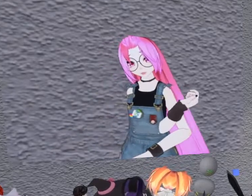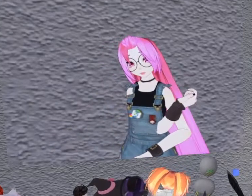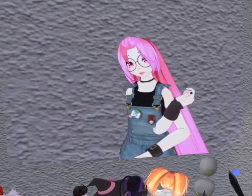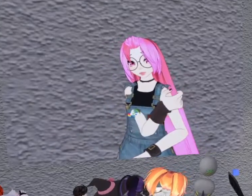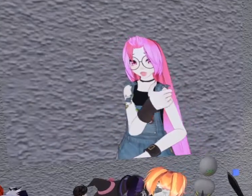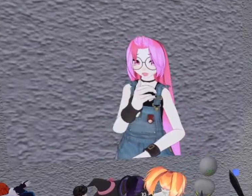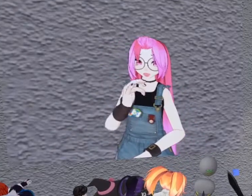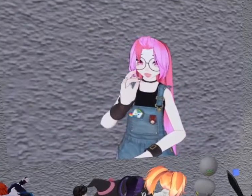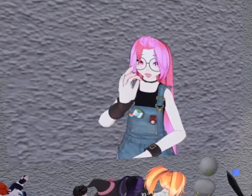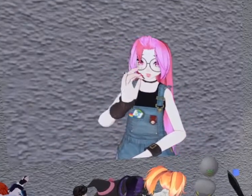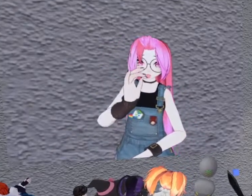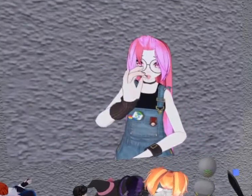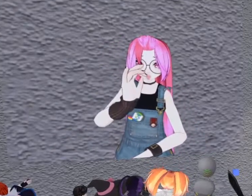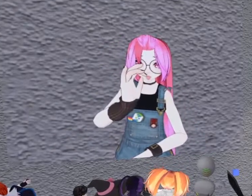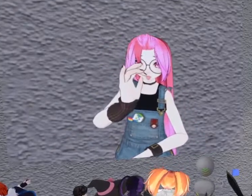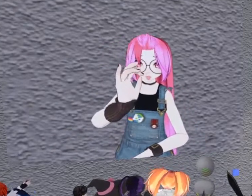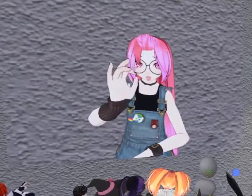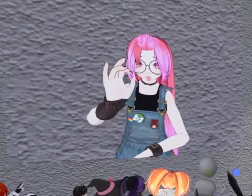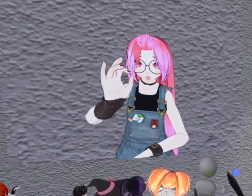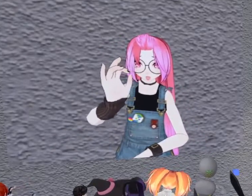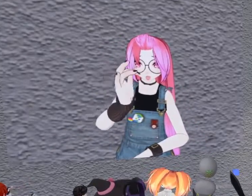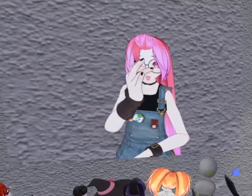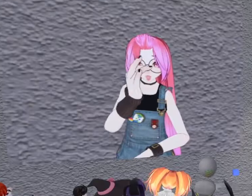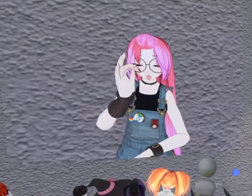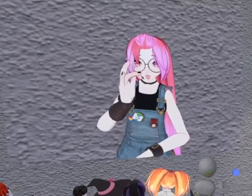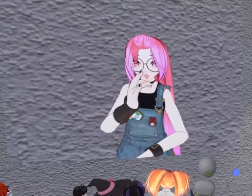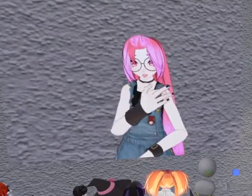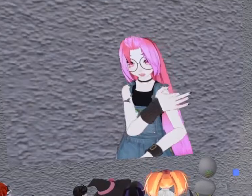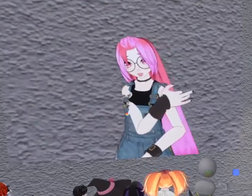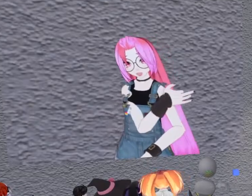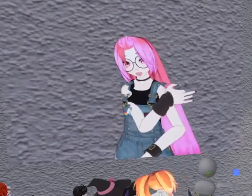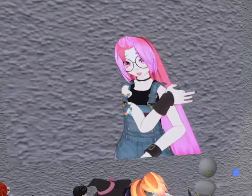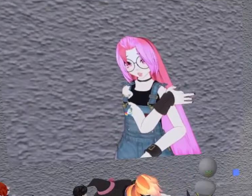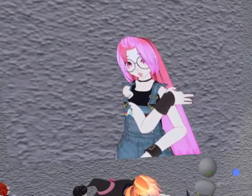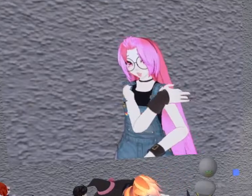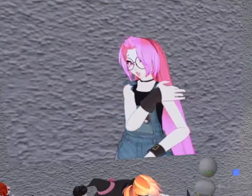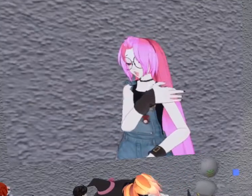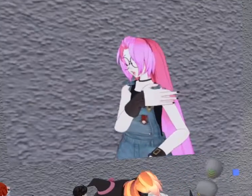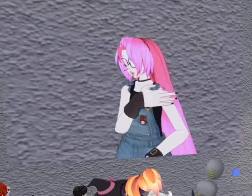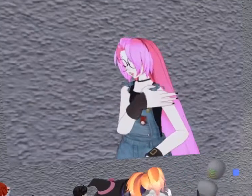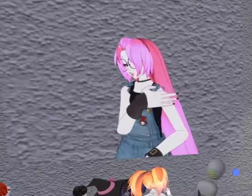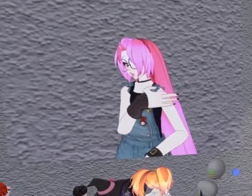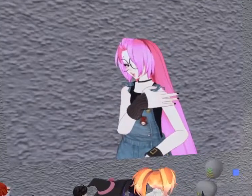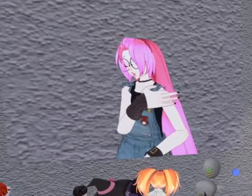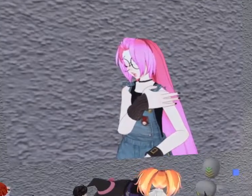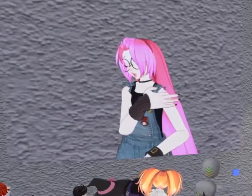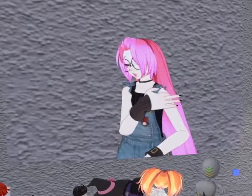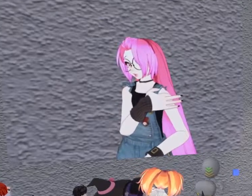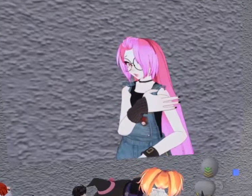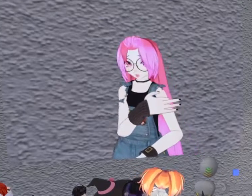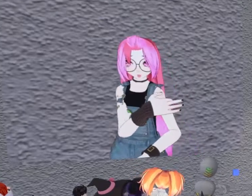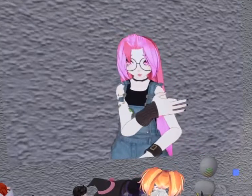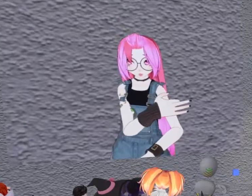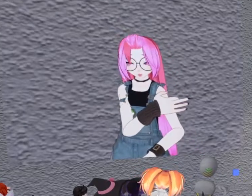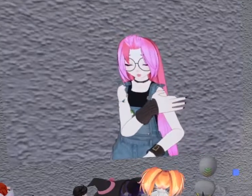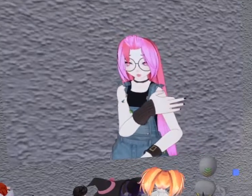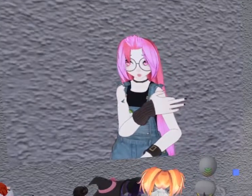All right. And power is actually similar. Power is with a claw hand, and you're tapping same place on your shoulder area. Oh,